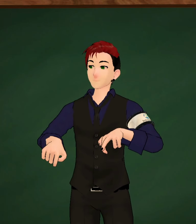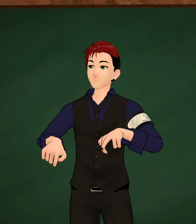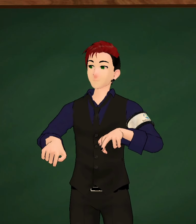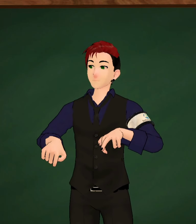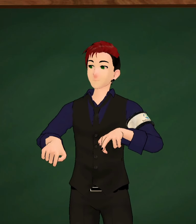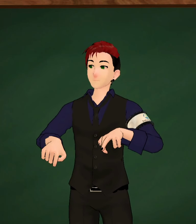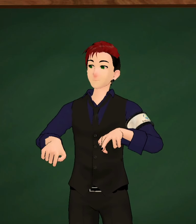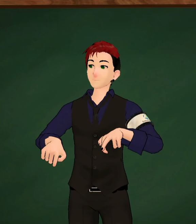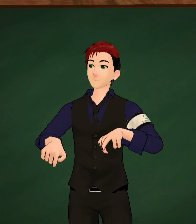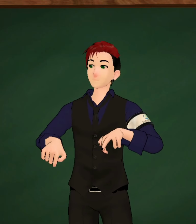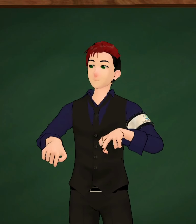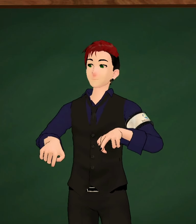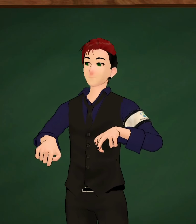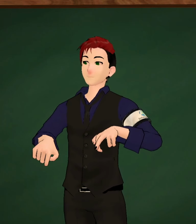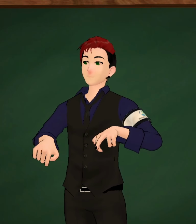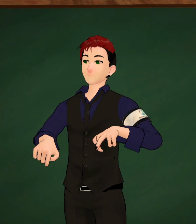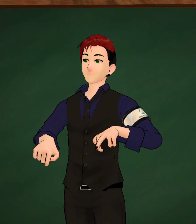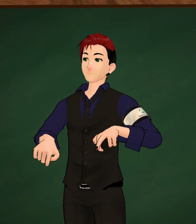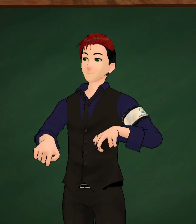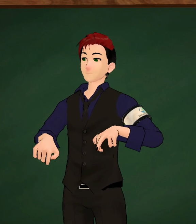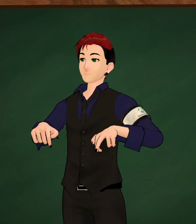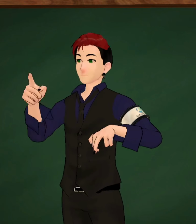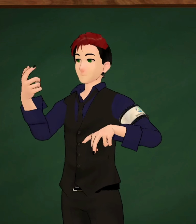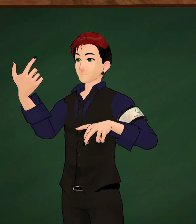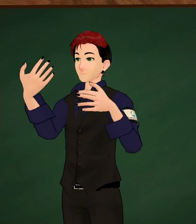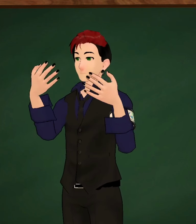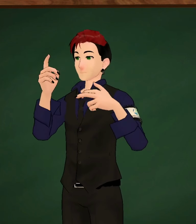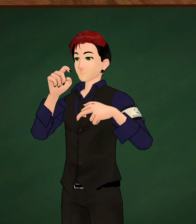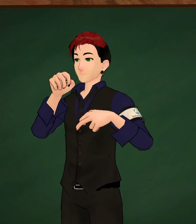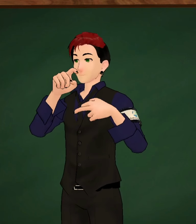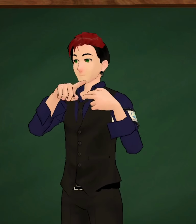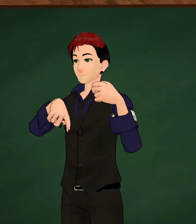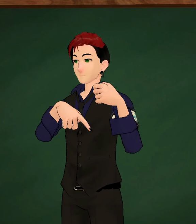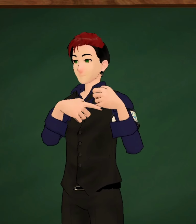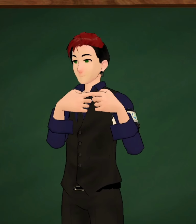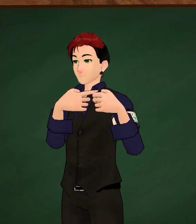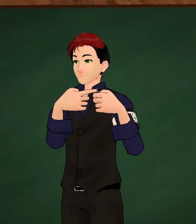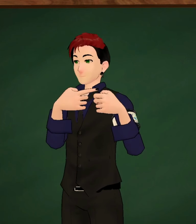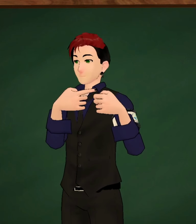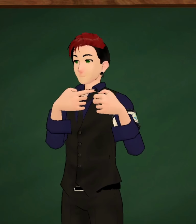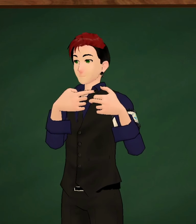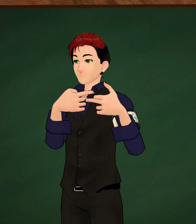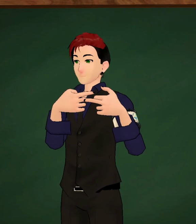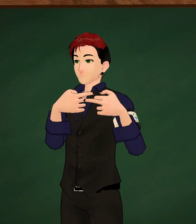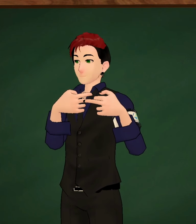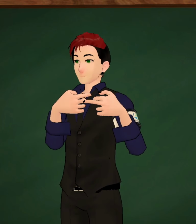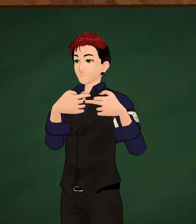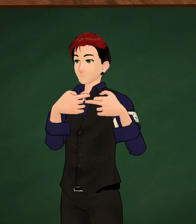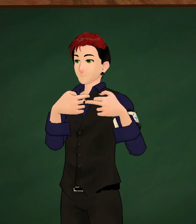close. I wanted to ask about ASL poetry. How does it work? How does it look like?